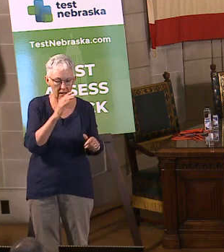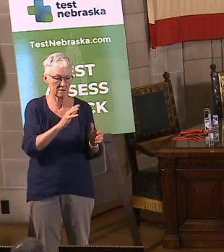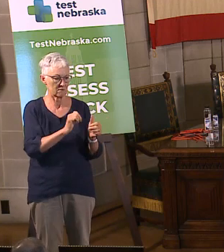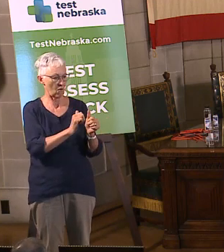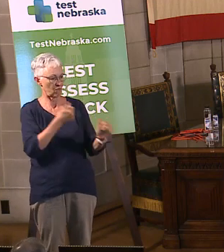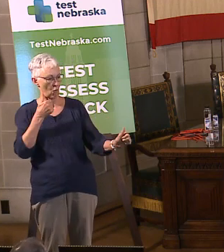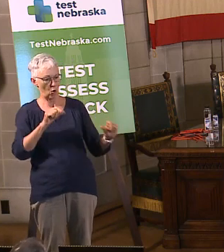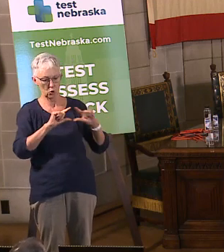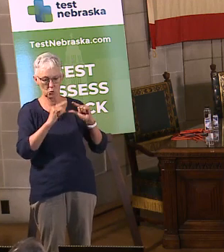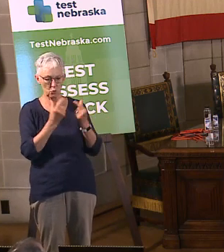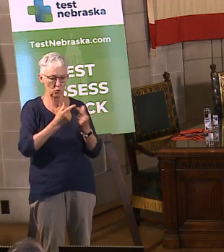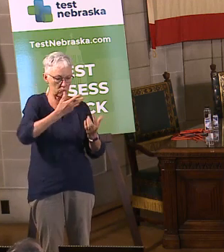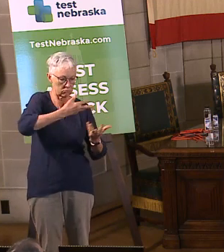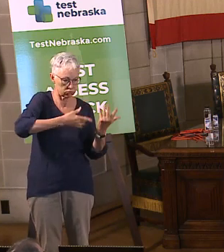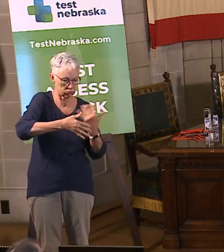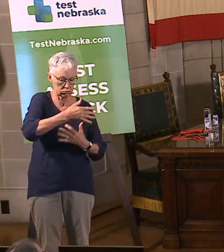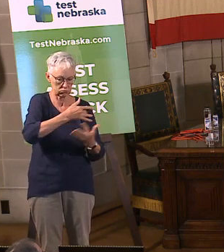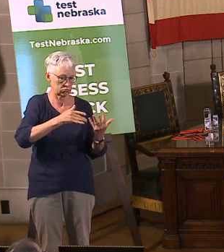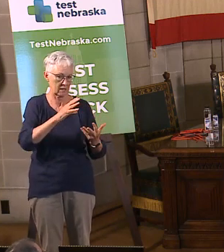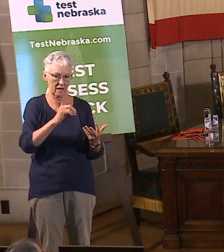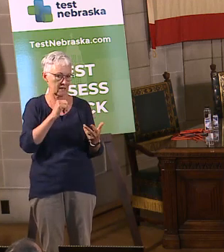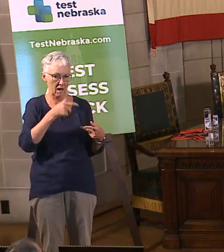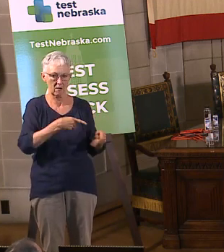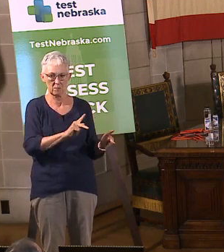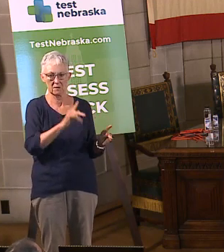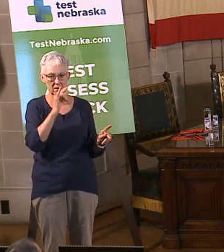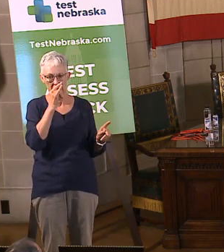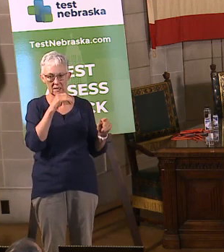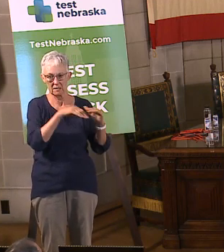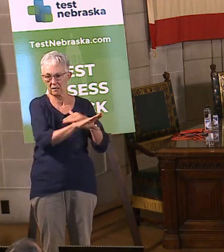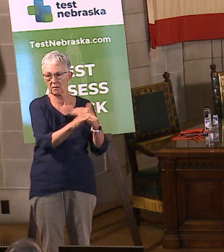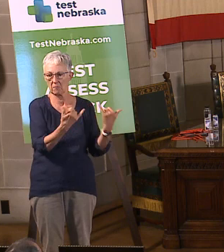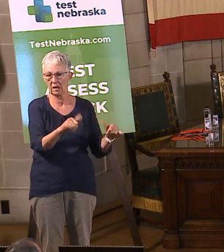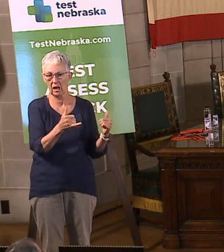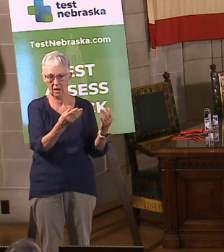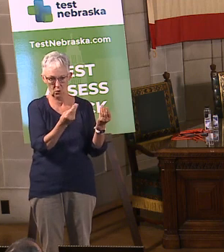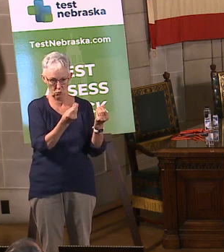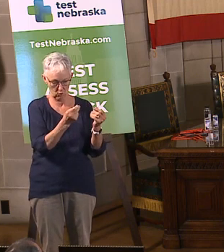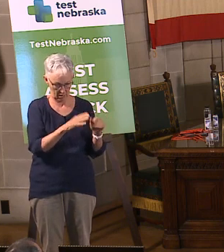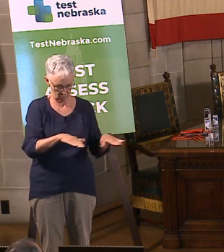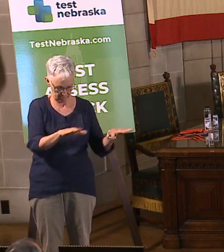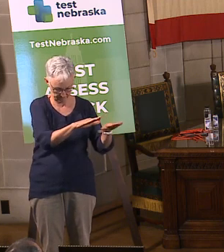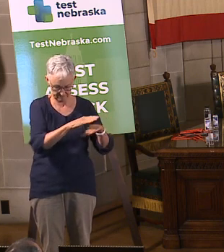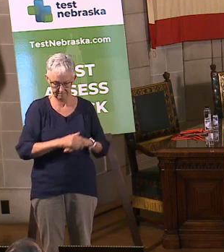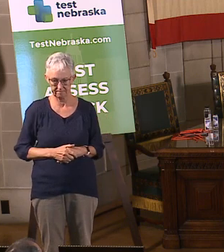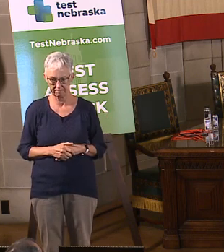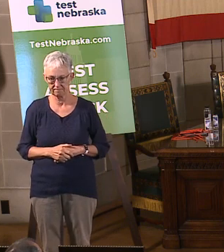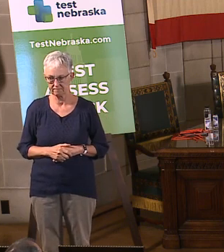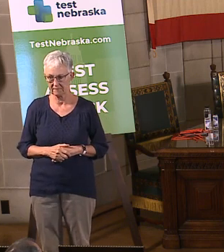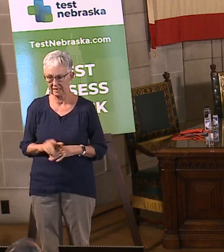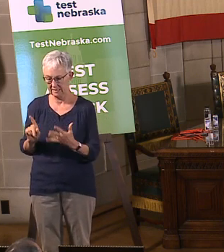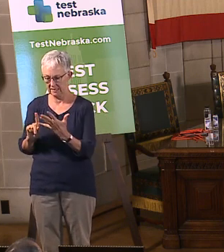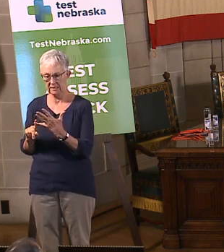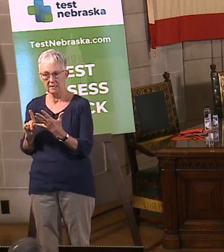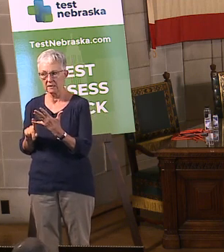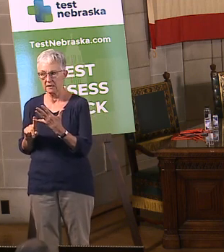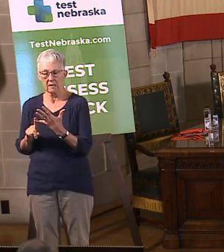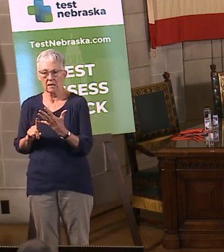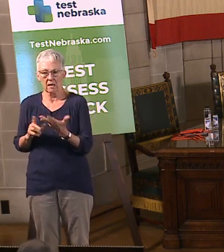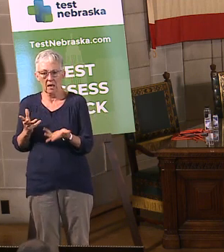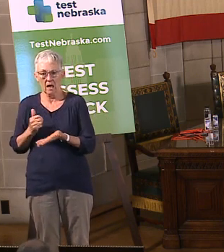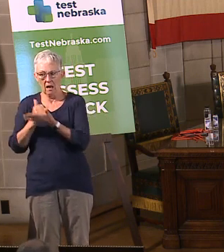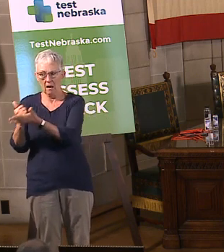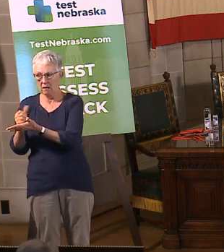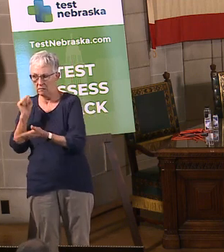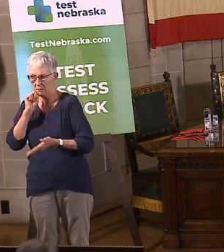and those playgrounds. Also, help our seniors. Rule number 5, go run errands for them so they can stay